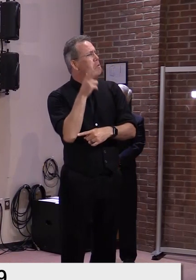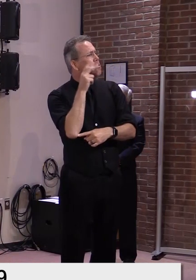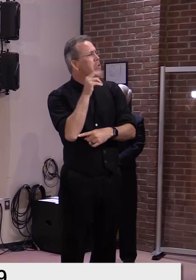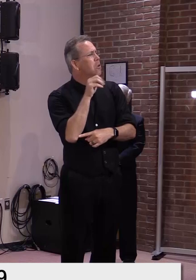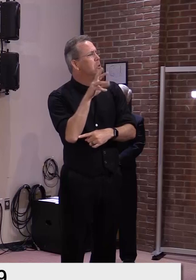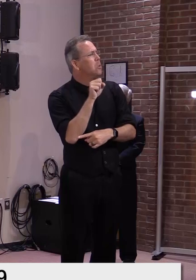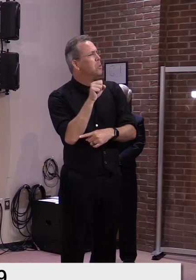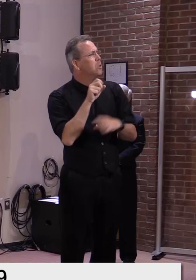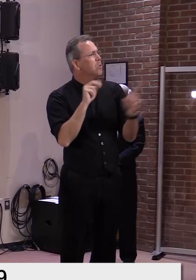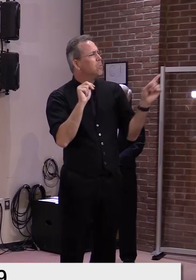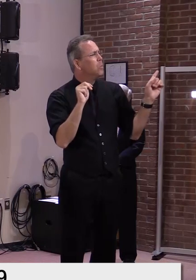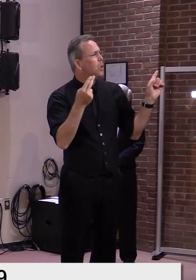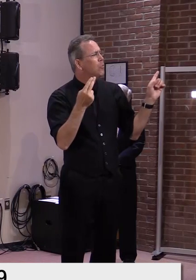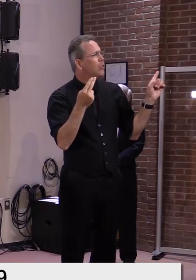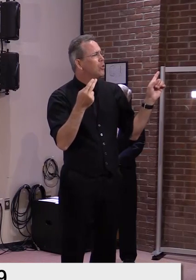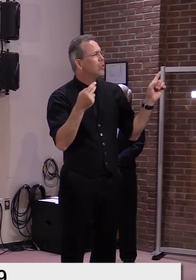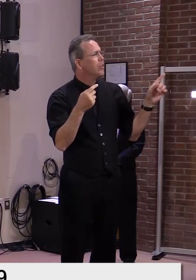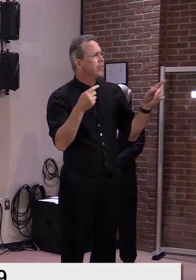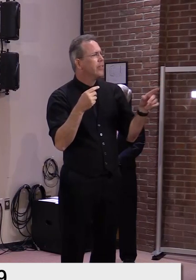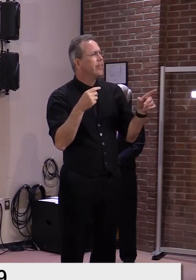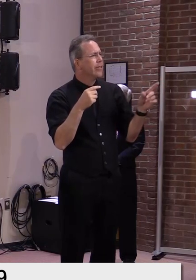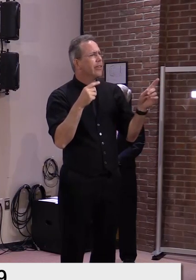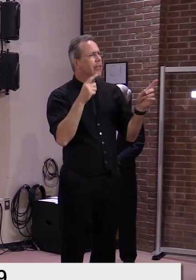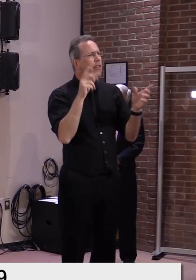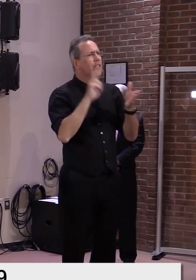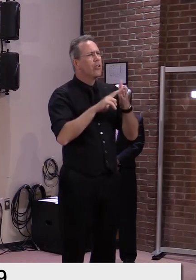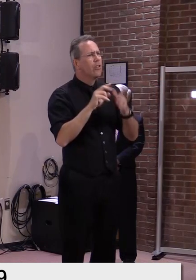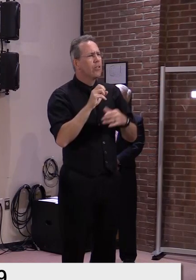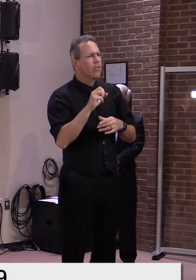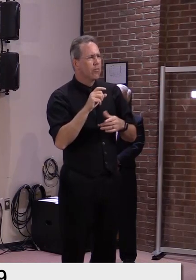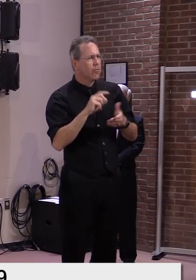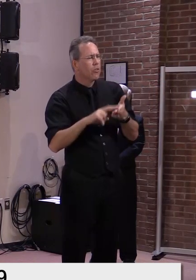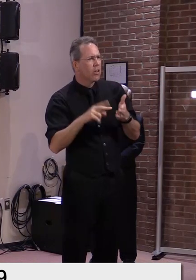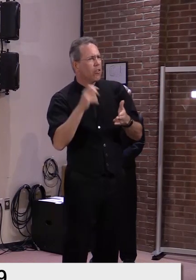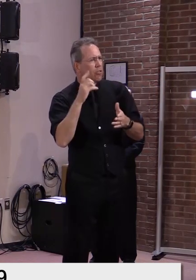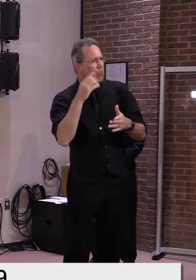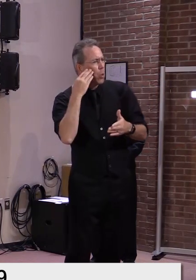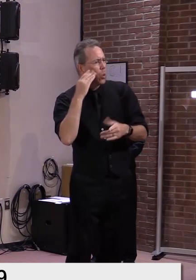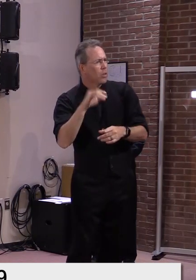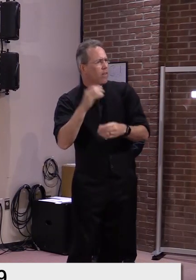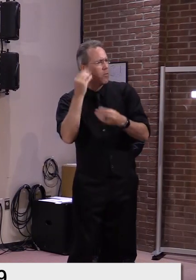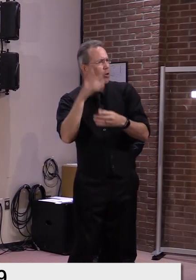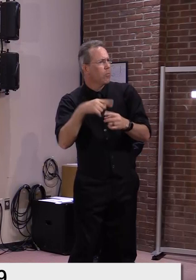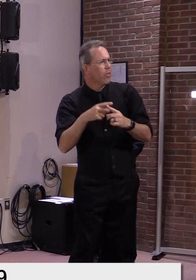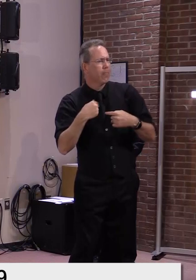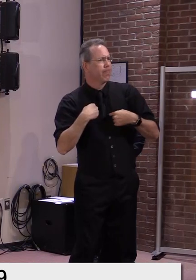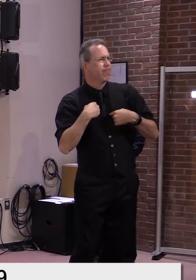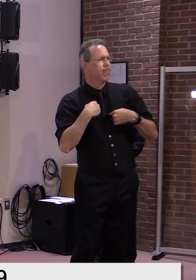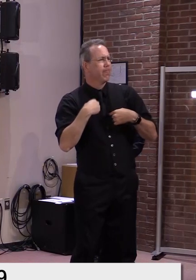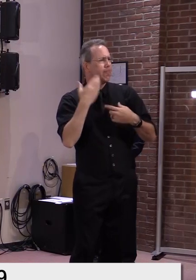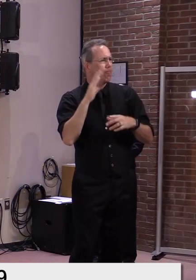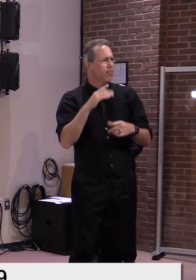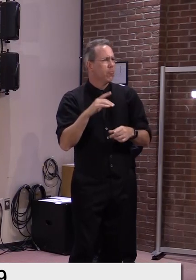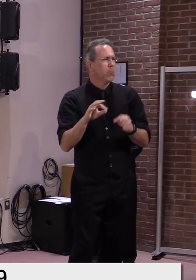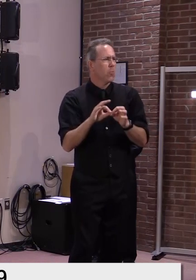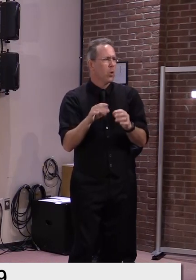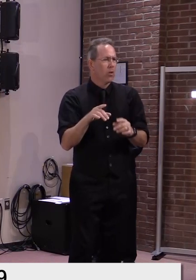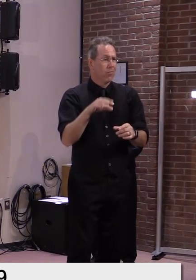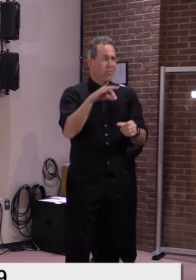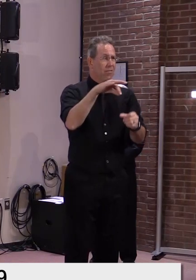you might want to ask him. Obviously, we want to make sure the elections are secure. I think there was an audit